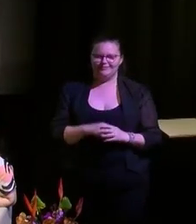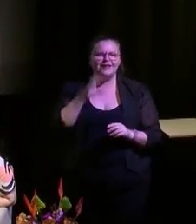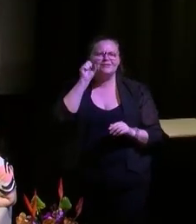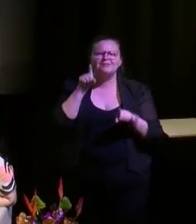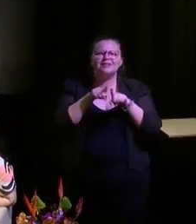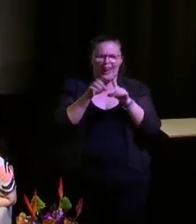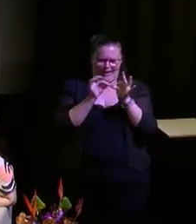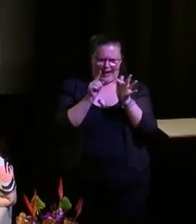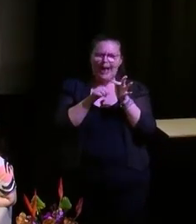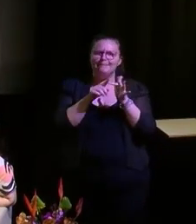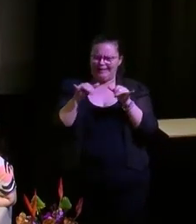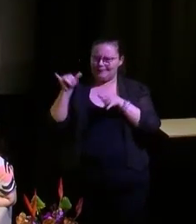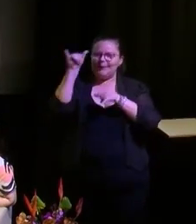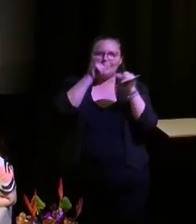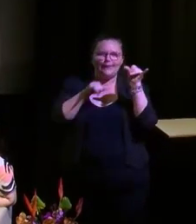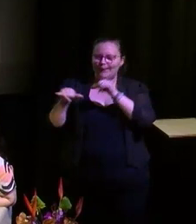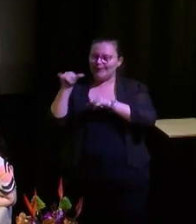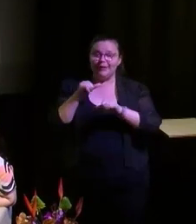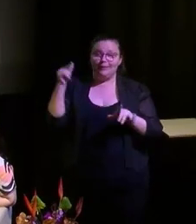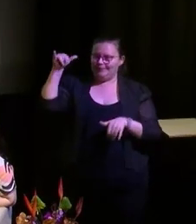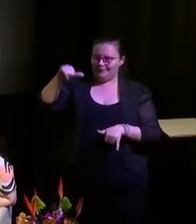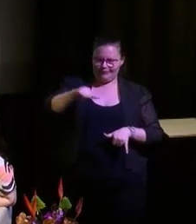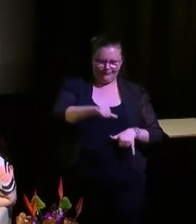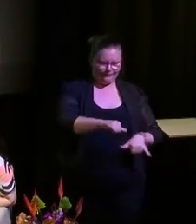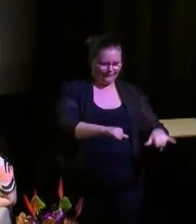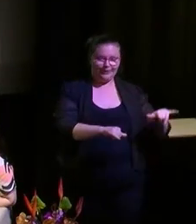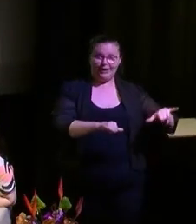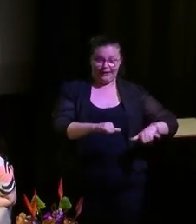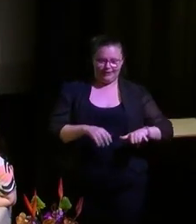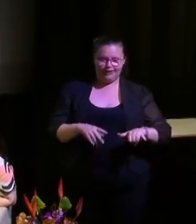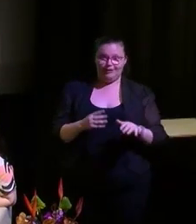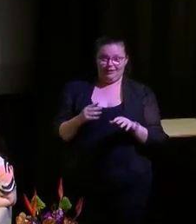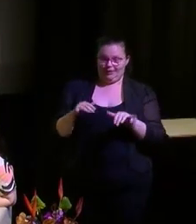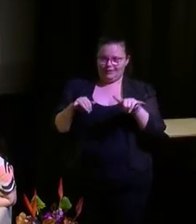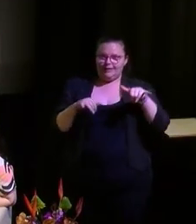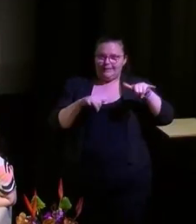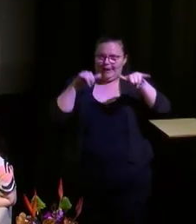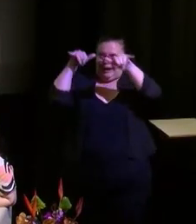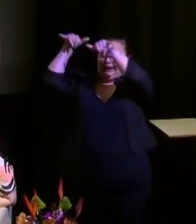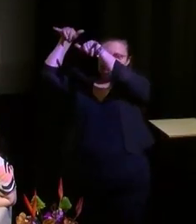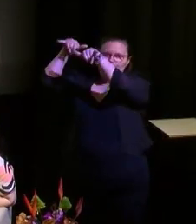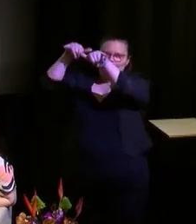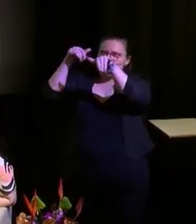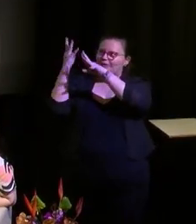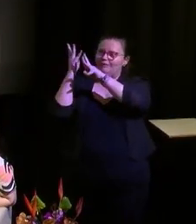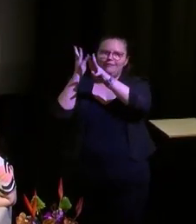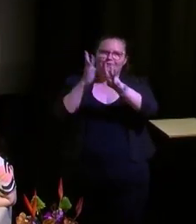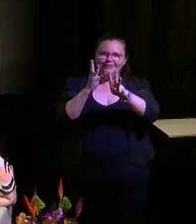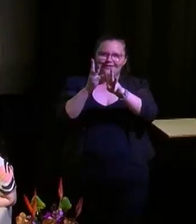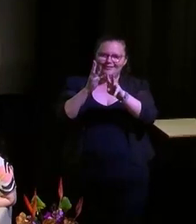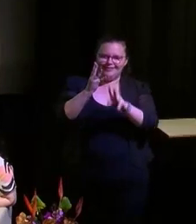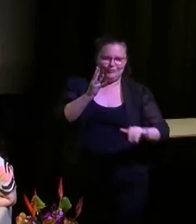buzzing bees flying around the island because one would land and there would be like three still hovering around waiting for that one to take off before the next one